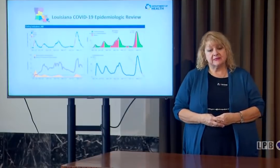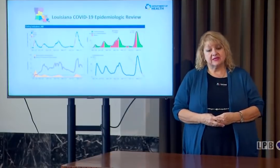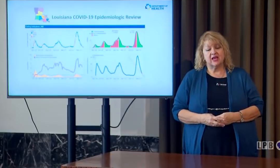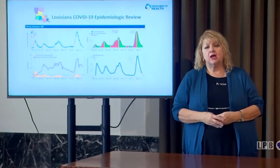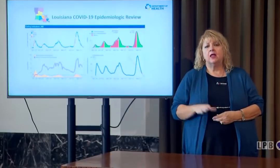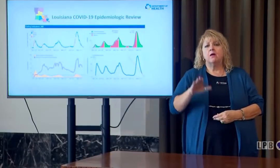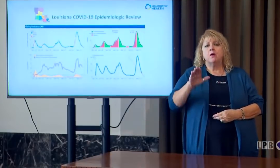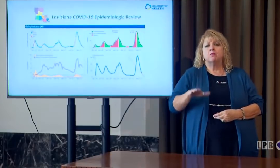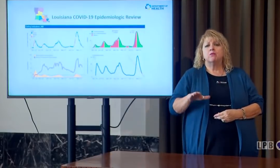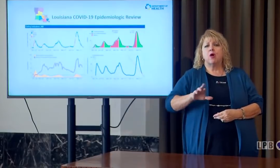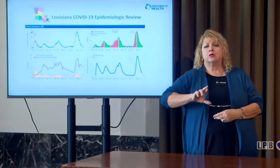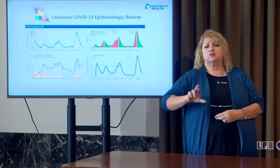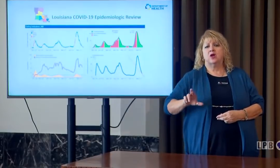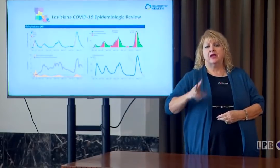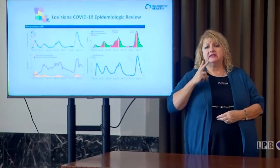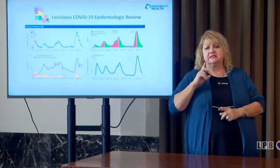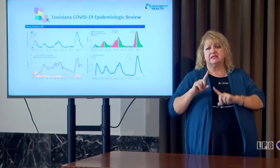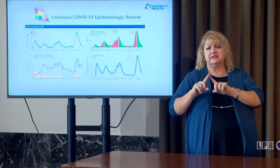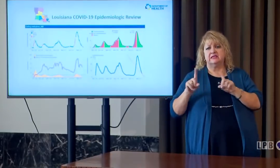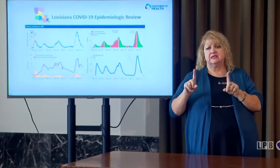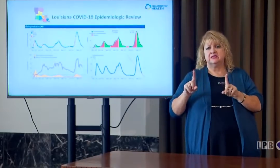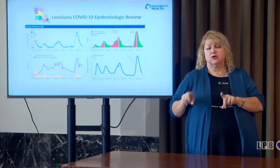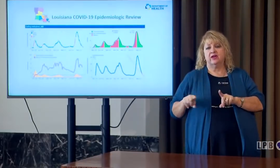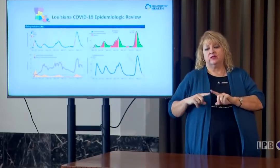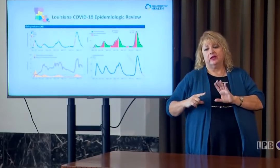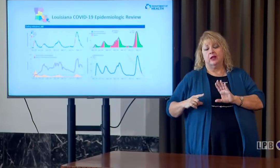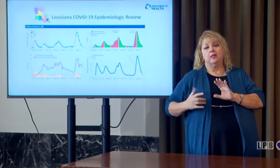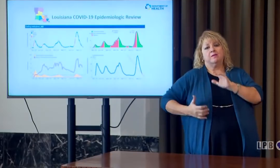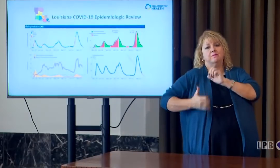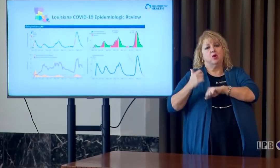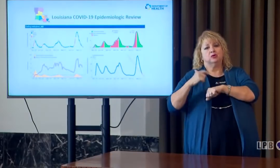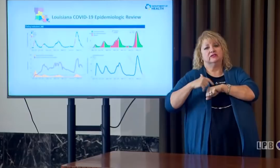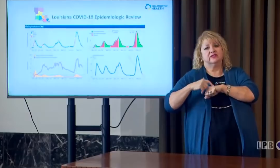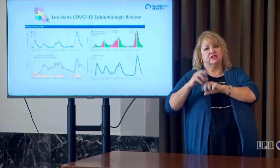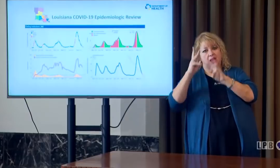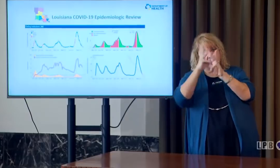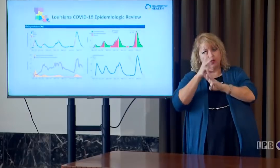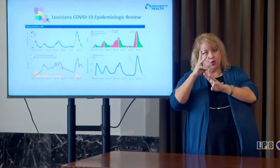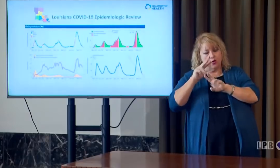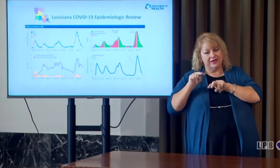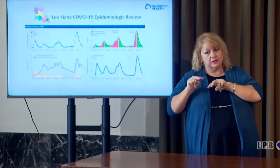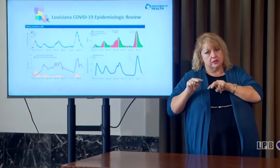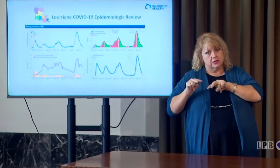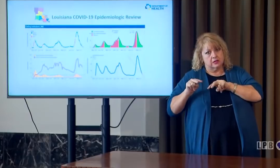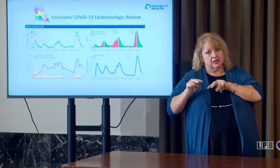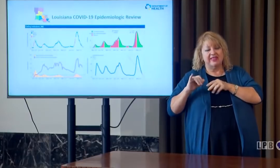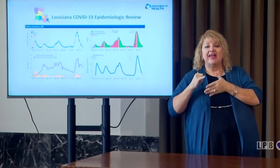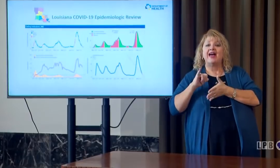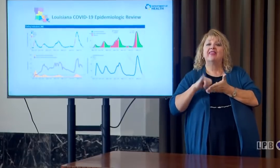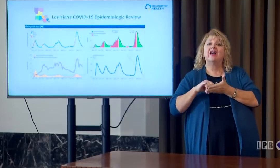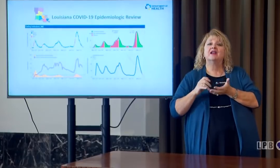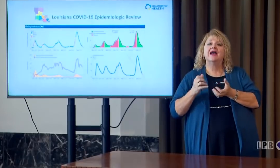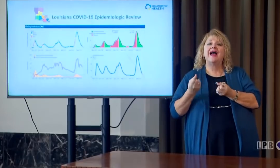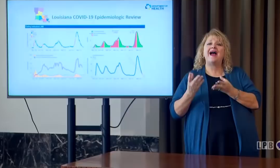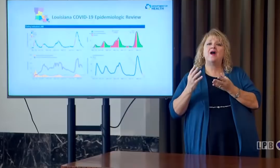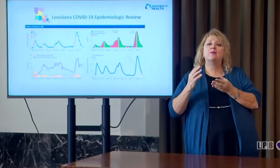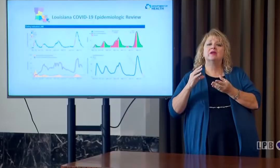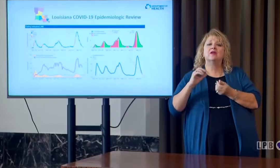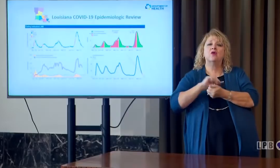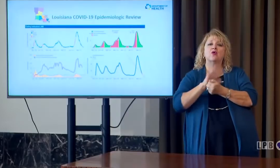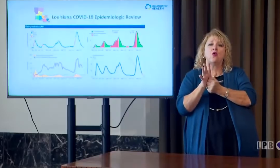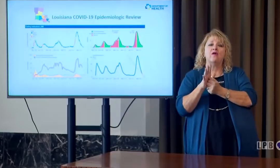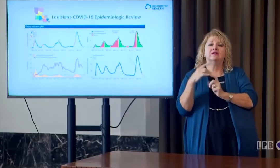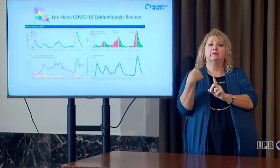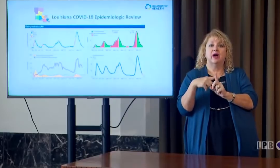On the bottom right, you'll see the graph that we spend the most time worried about, and this is the number of